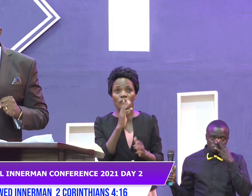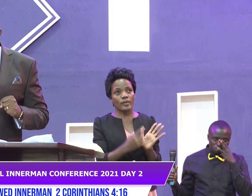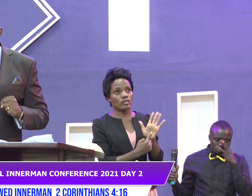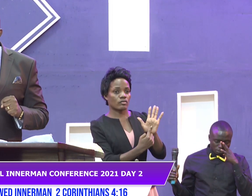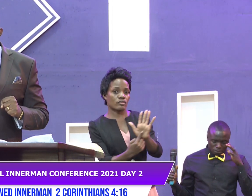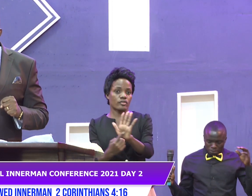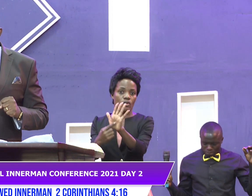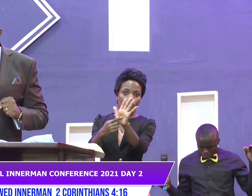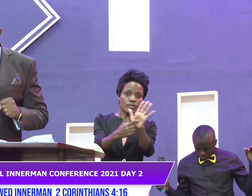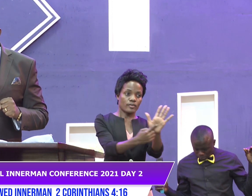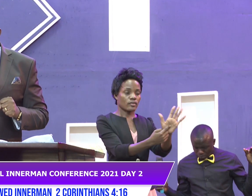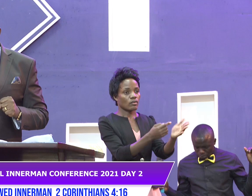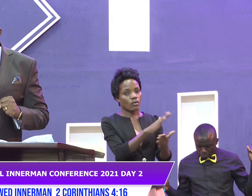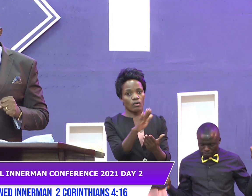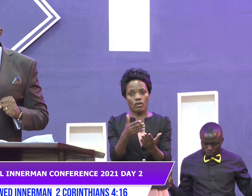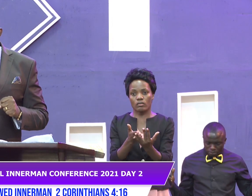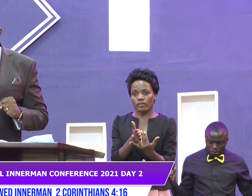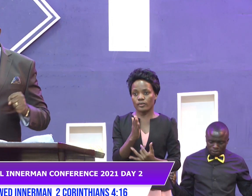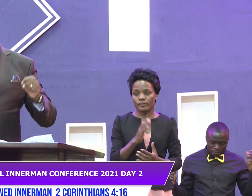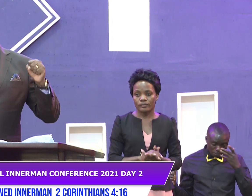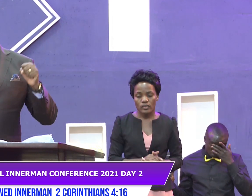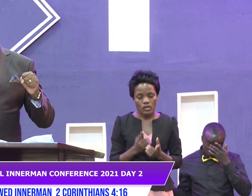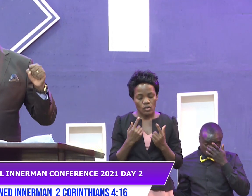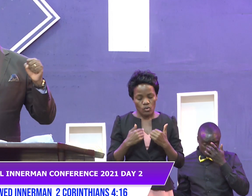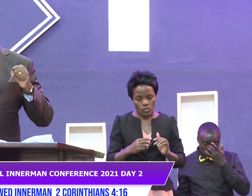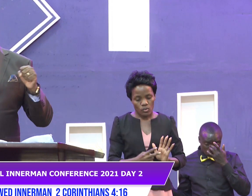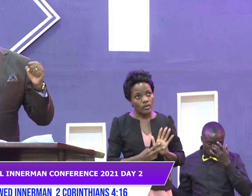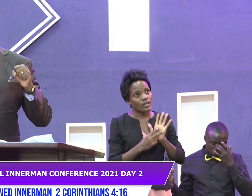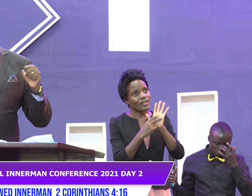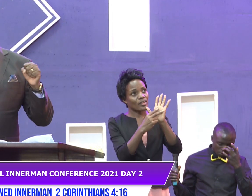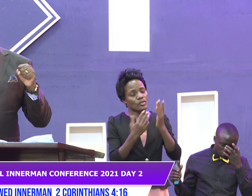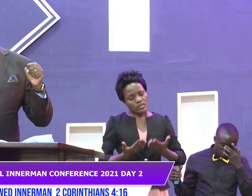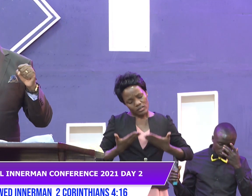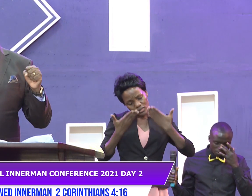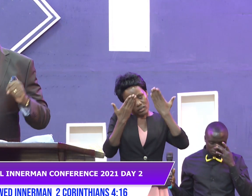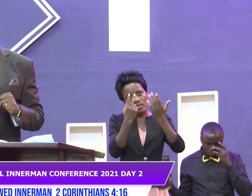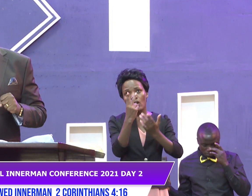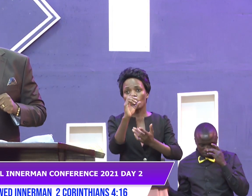let your decision be manifested. Father, we bring